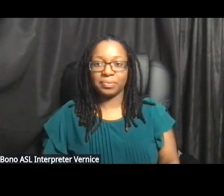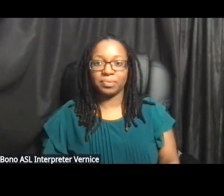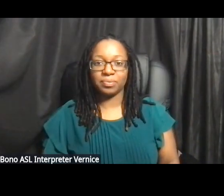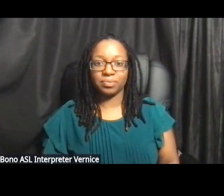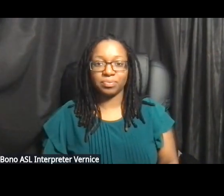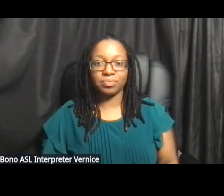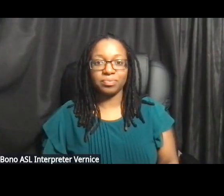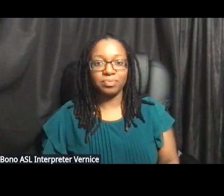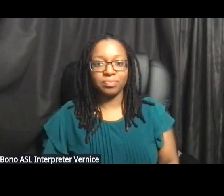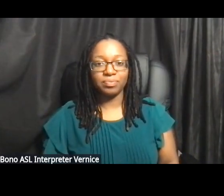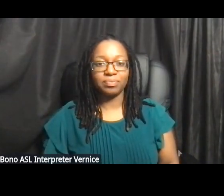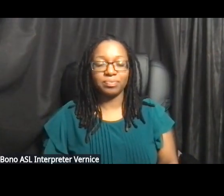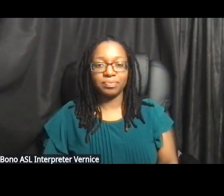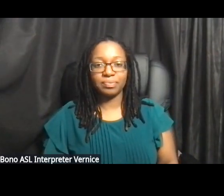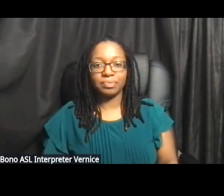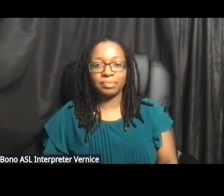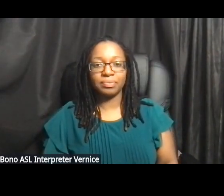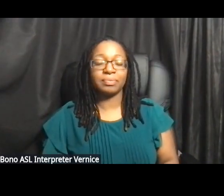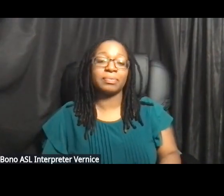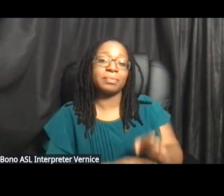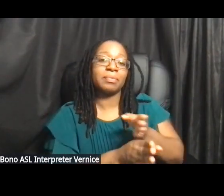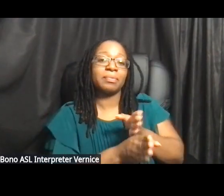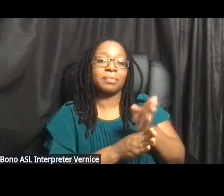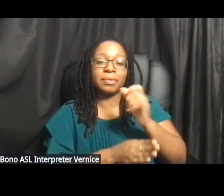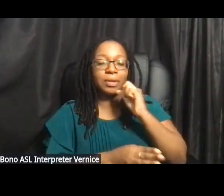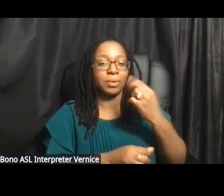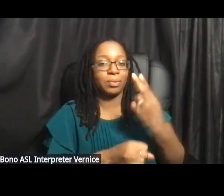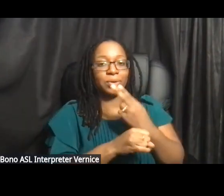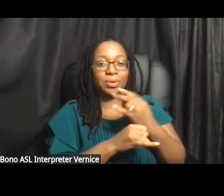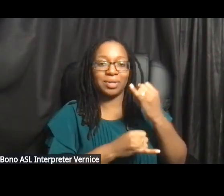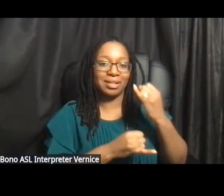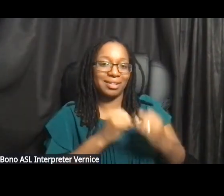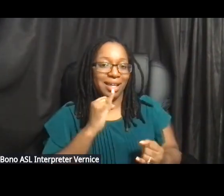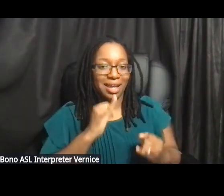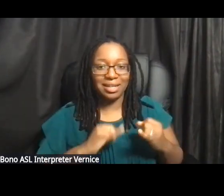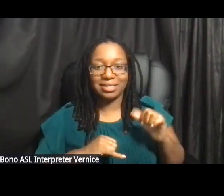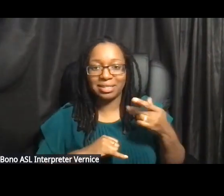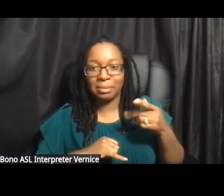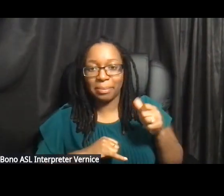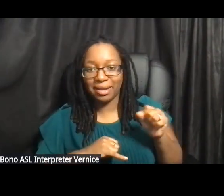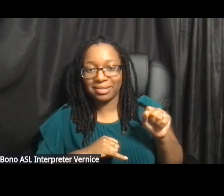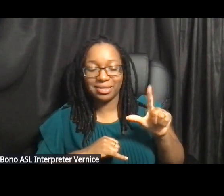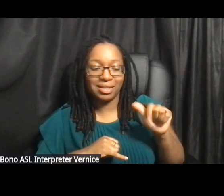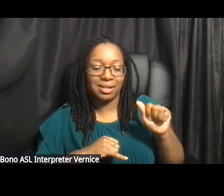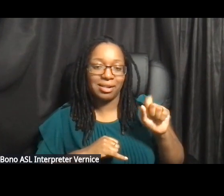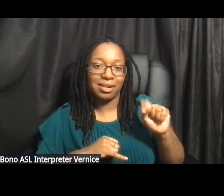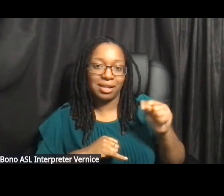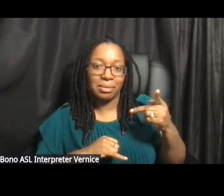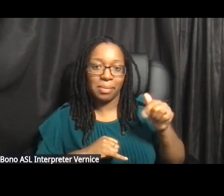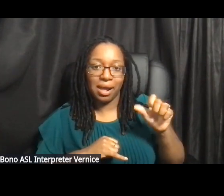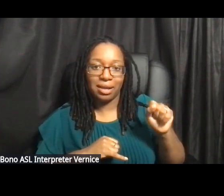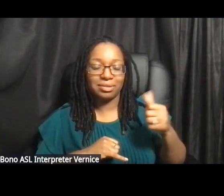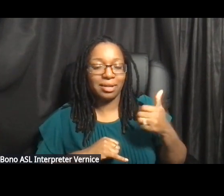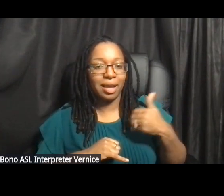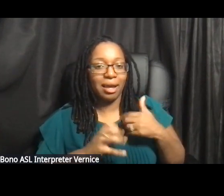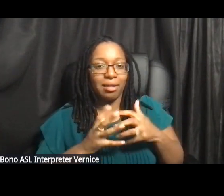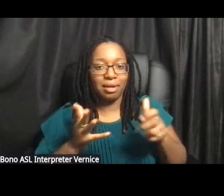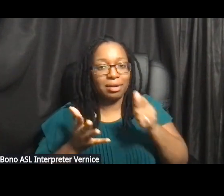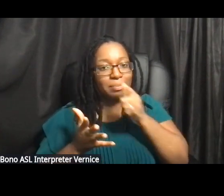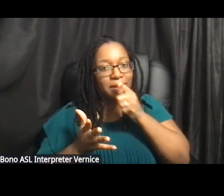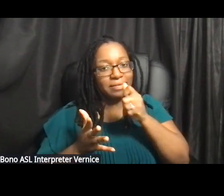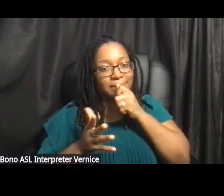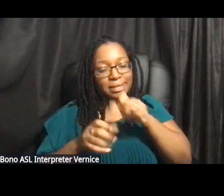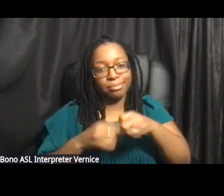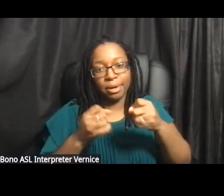Thing number 2, the main thing is don't use LastPass. I know they were first on the scene, but they've had all sorts of privacy violations over the years.